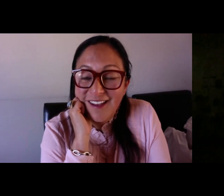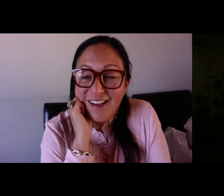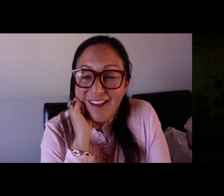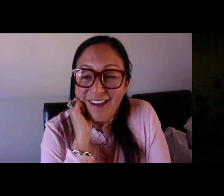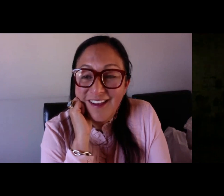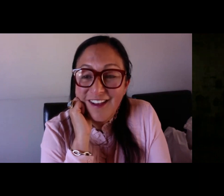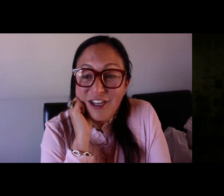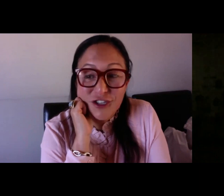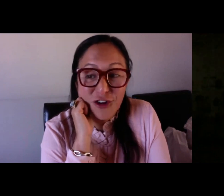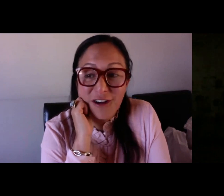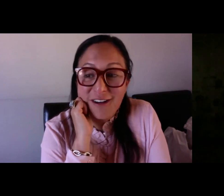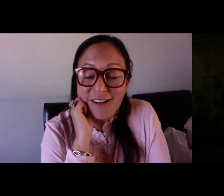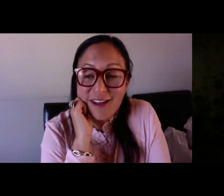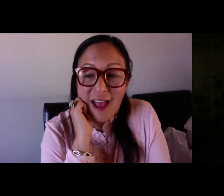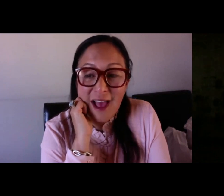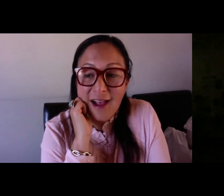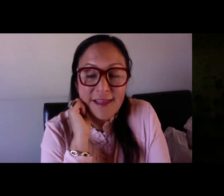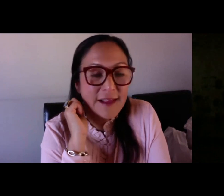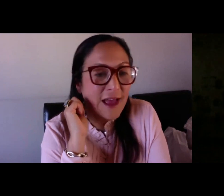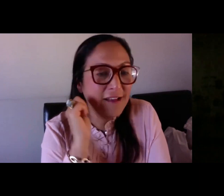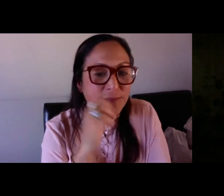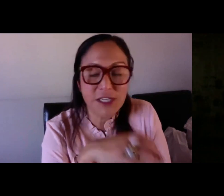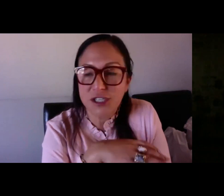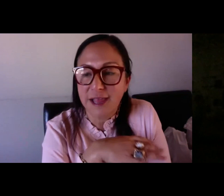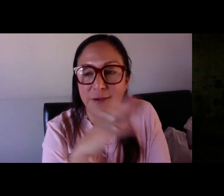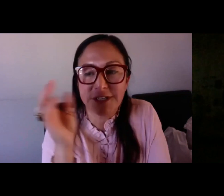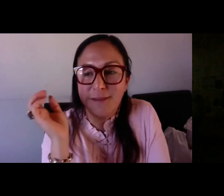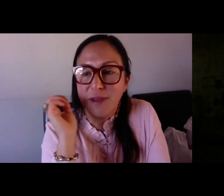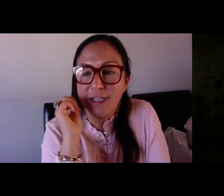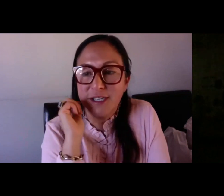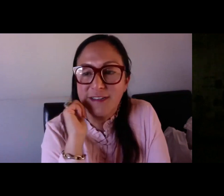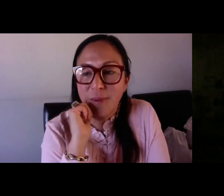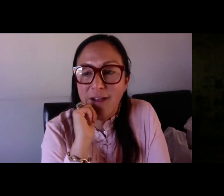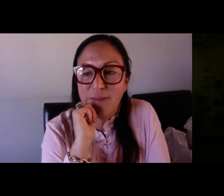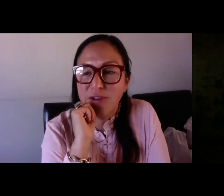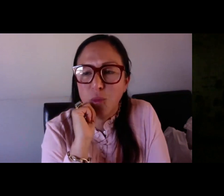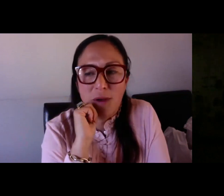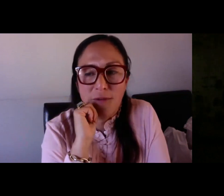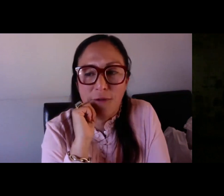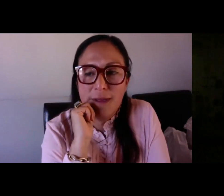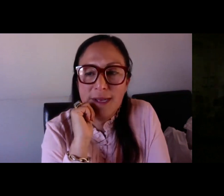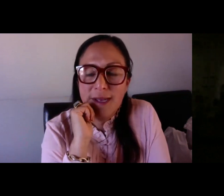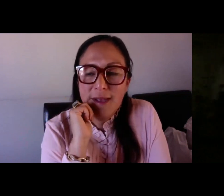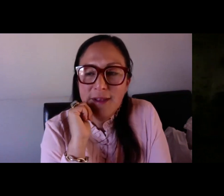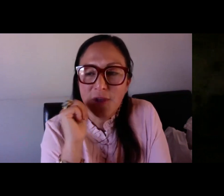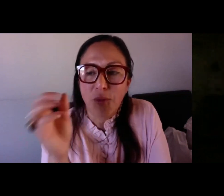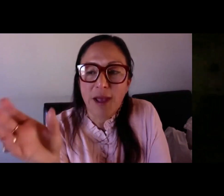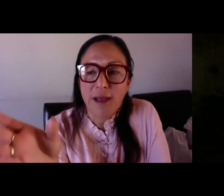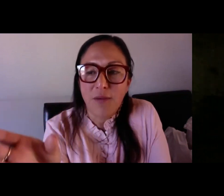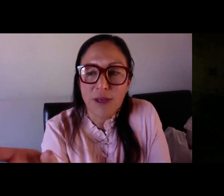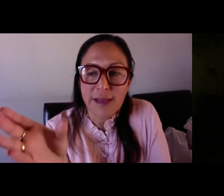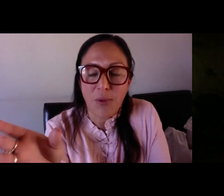signs juice. Sure. Yeah, I think as much language simulation as possible is wonderful.